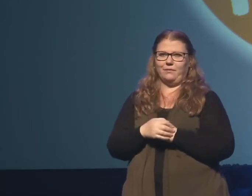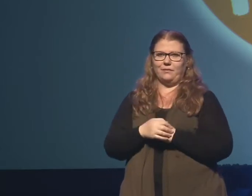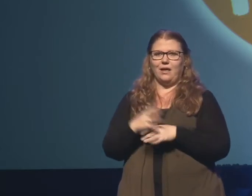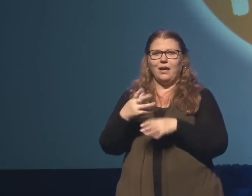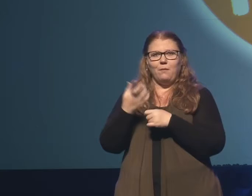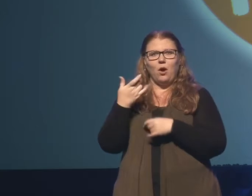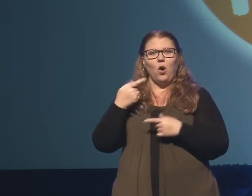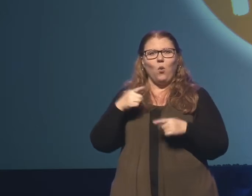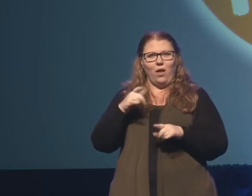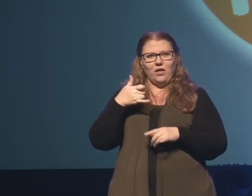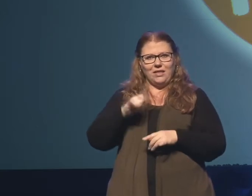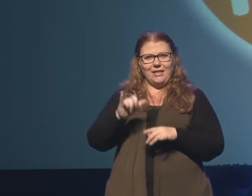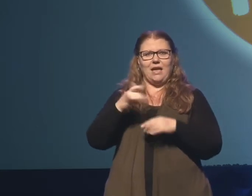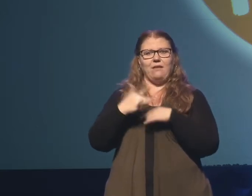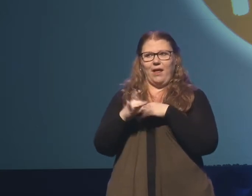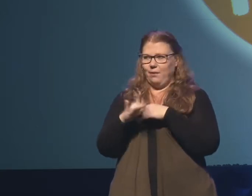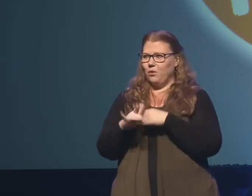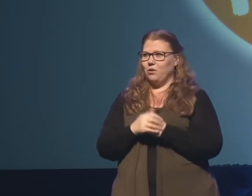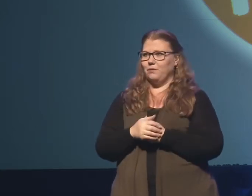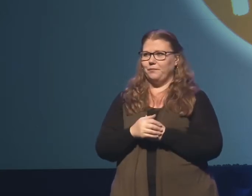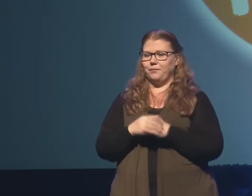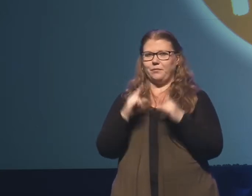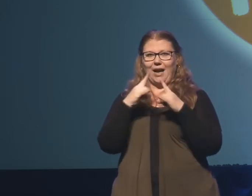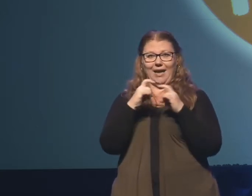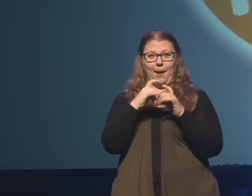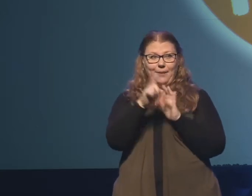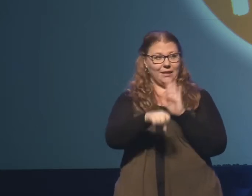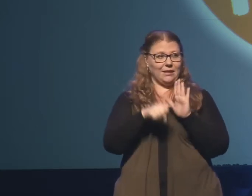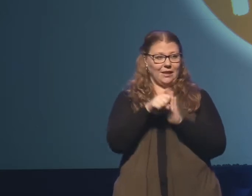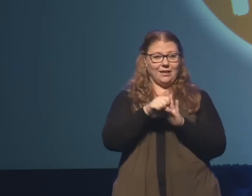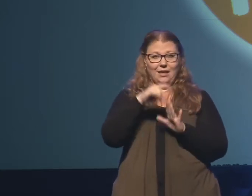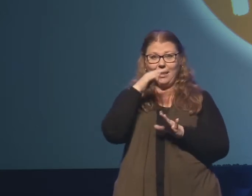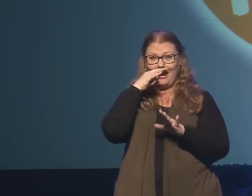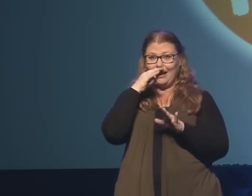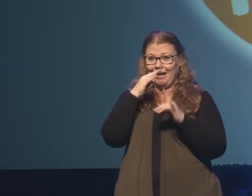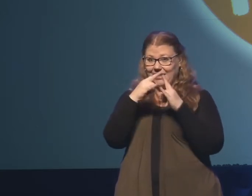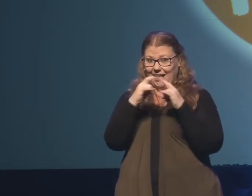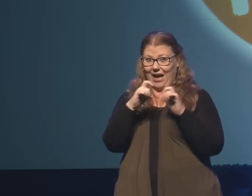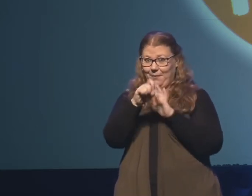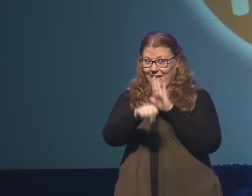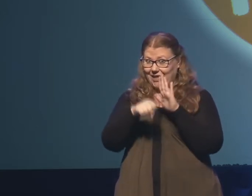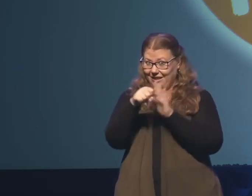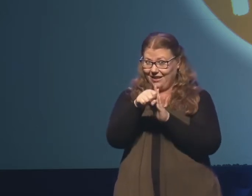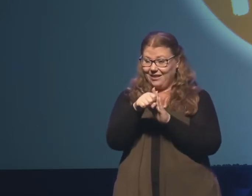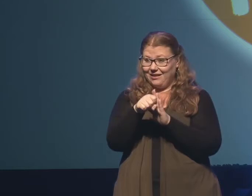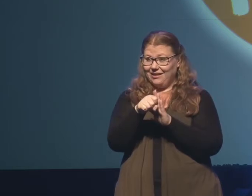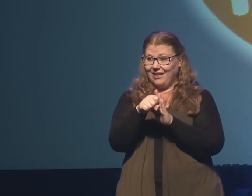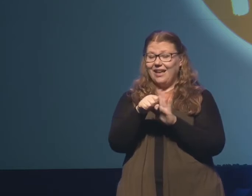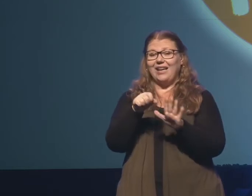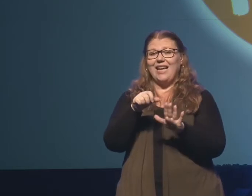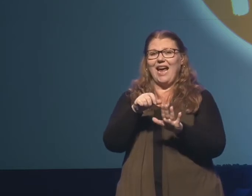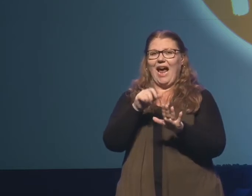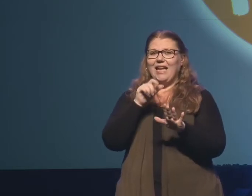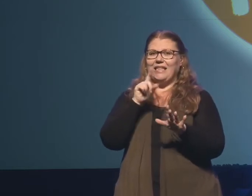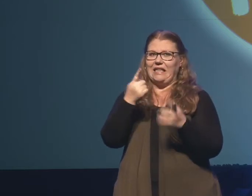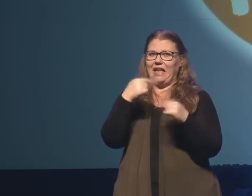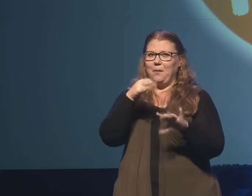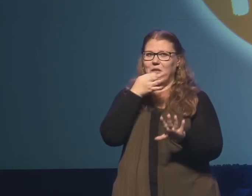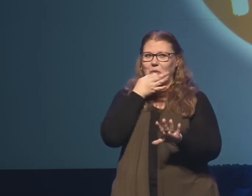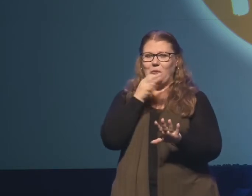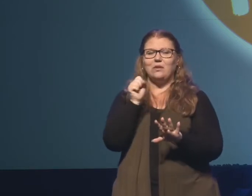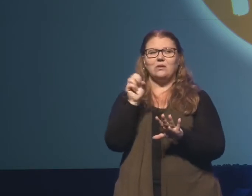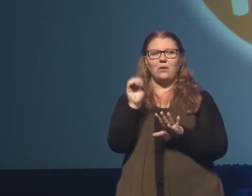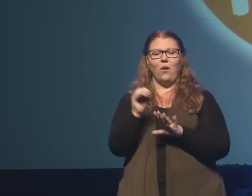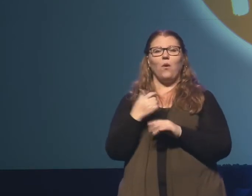still available. And camping season, our kids' camping season, believe it or not, is right around the corner. And